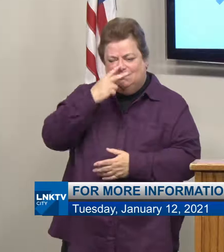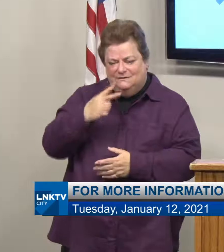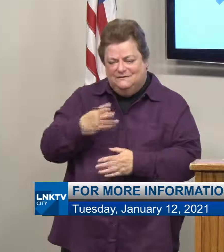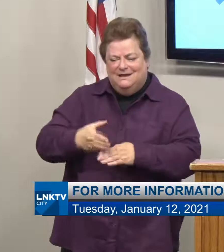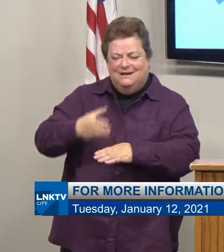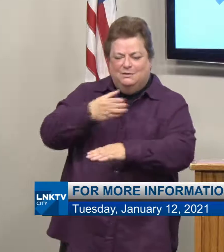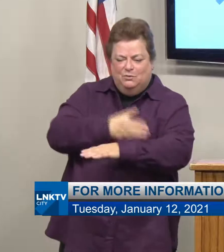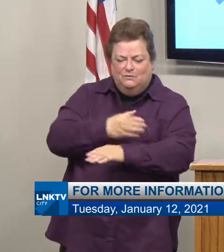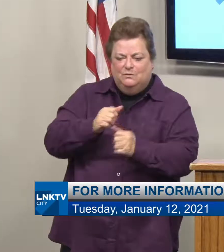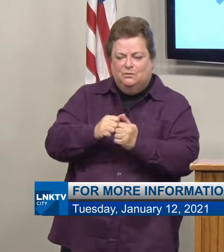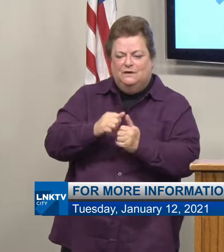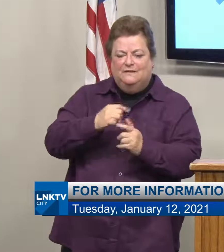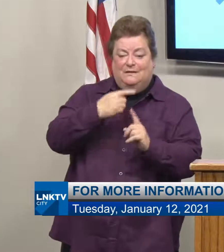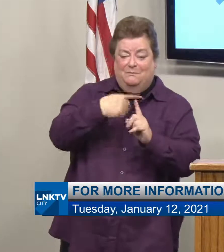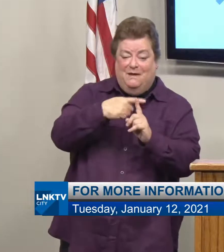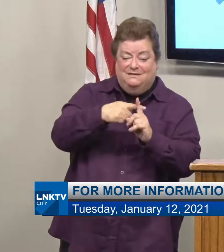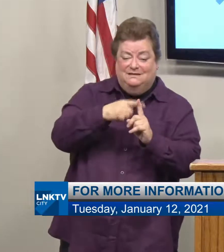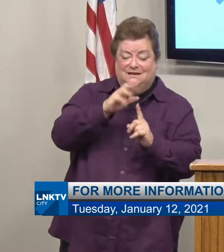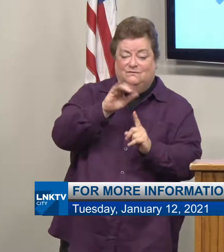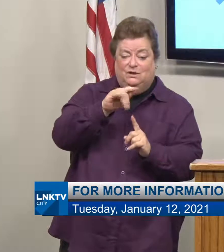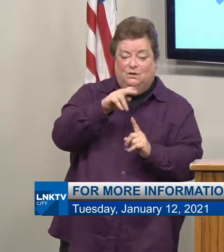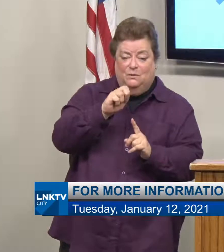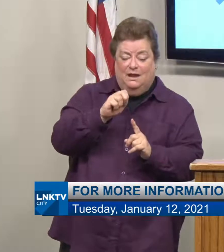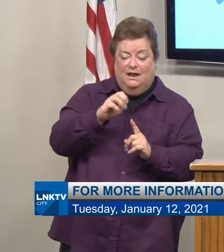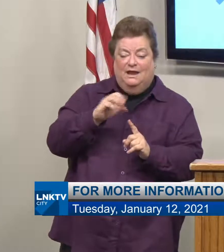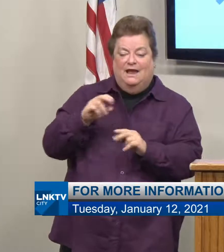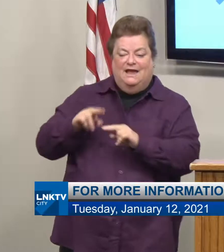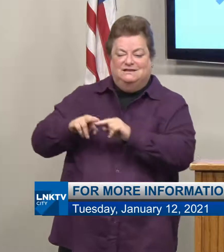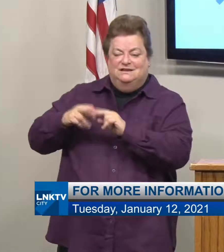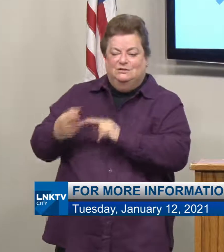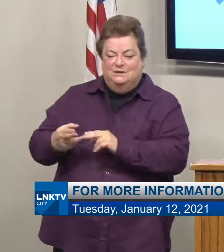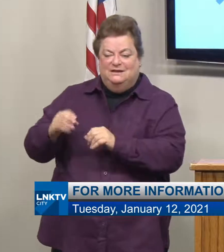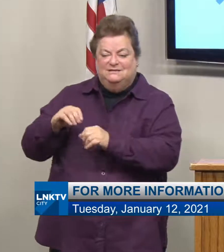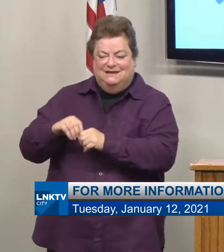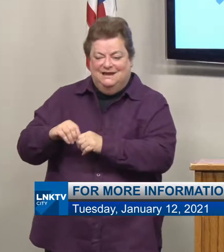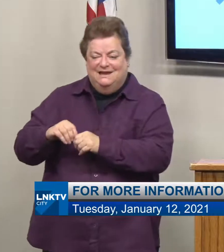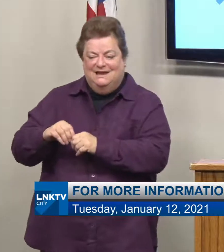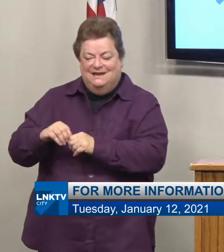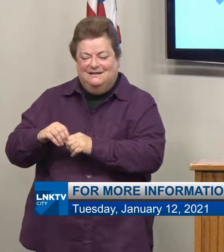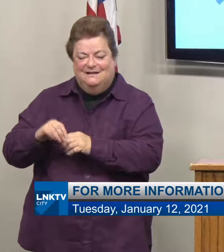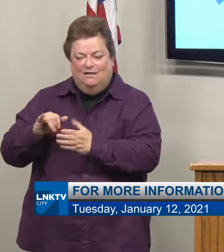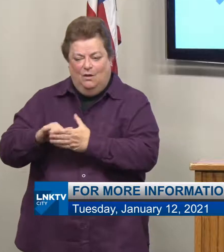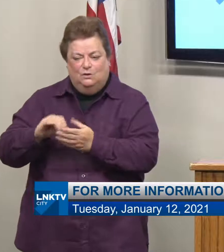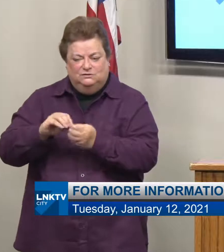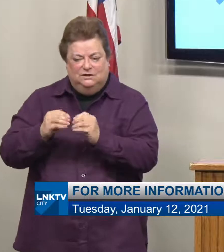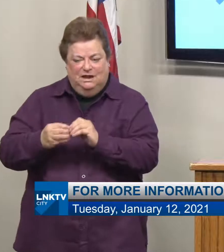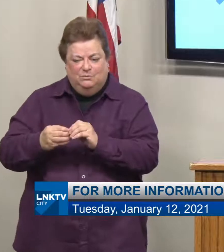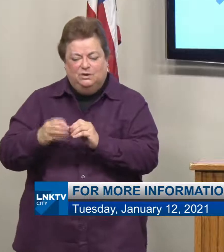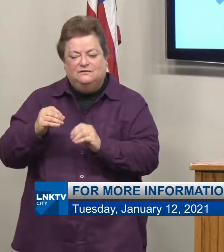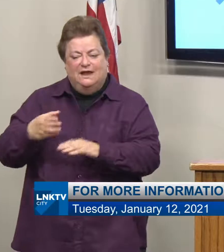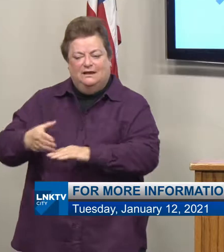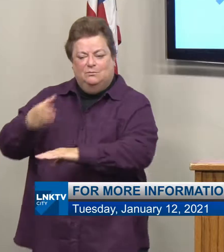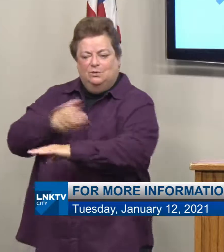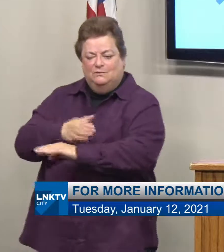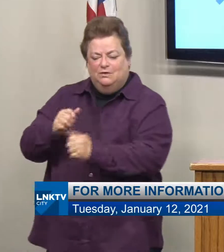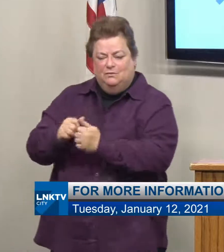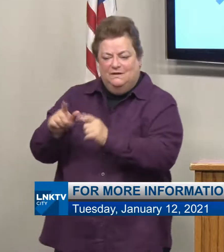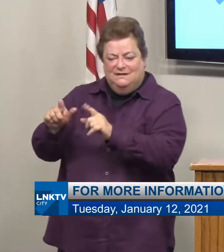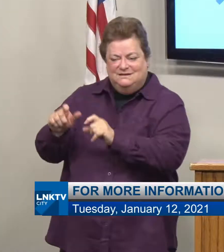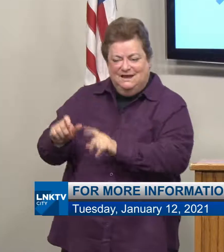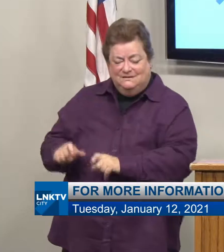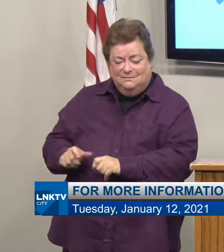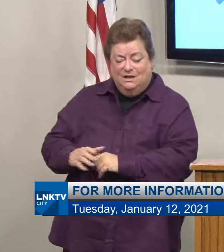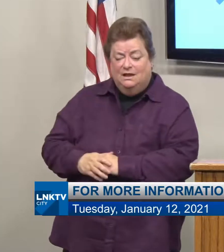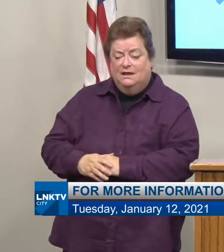our positivity rate and a decrease in our cases and an improvement in our testing. Even though it's